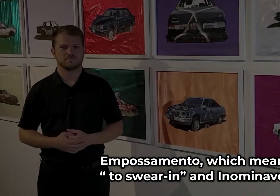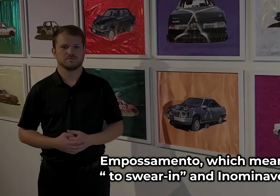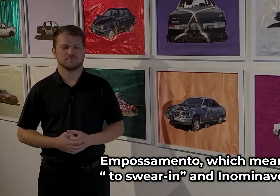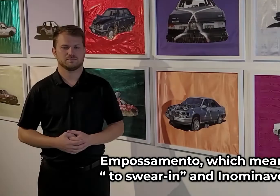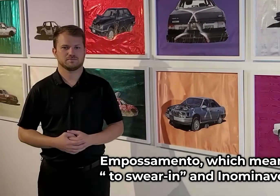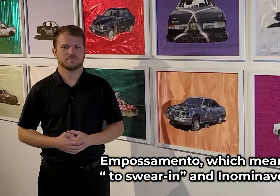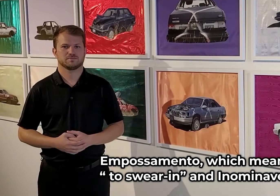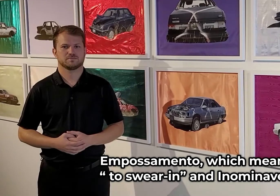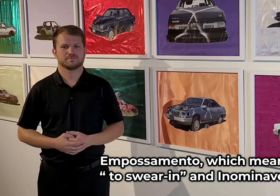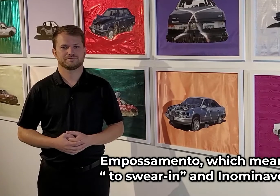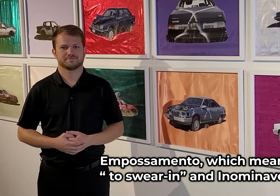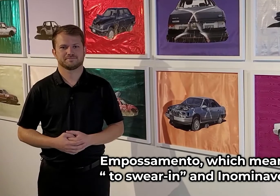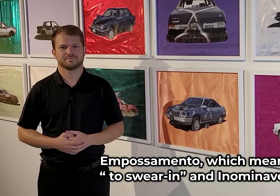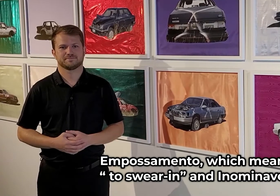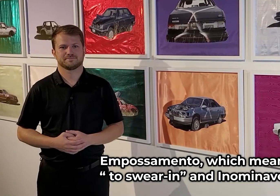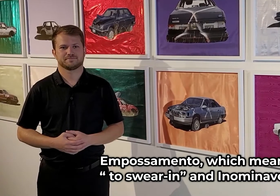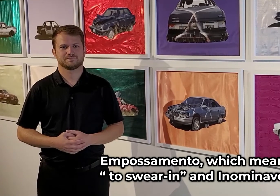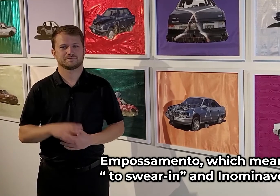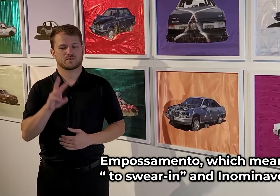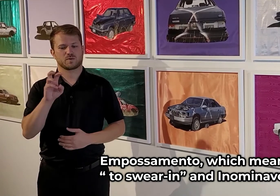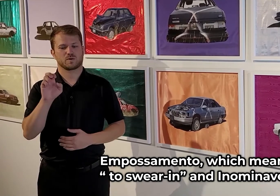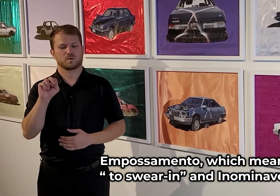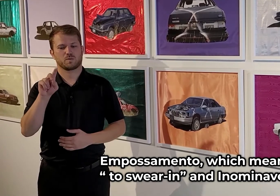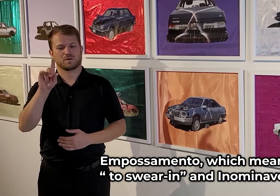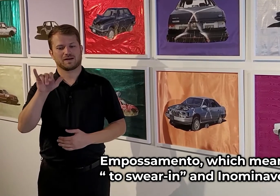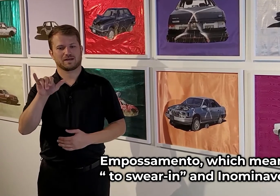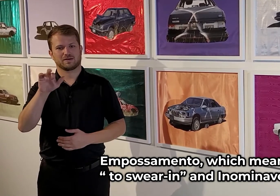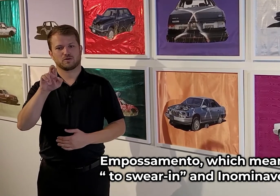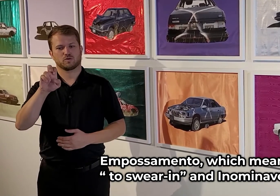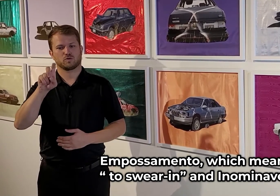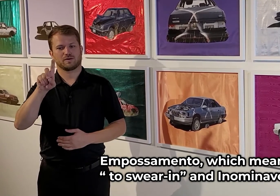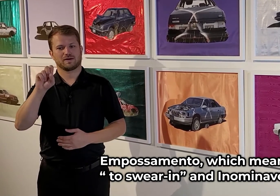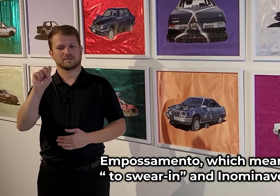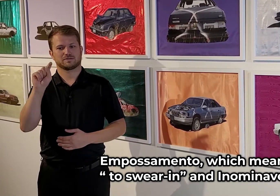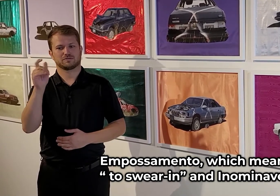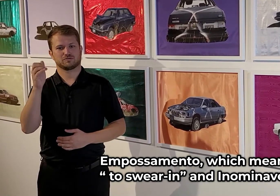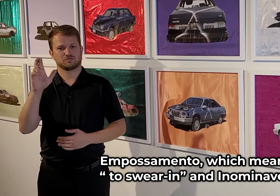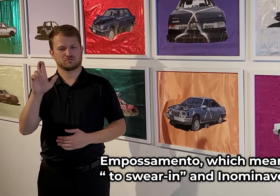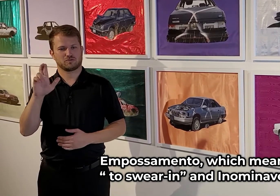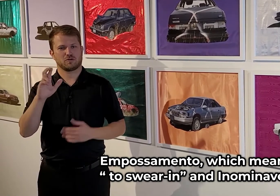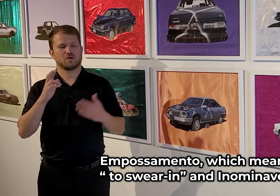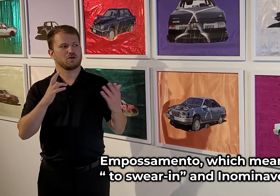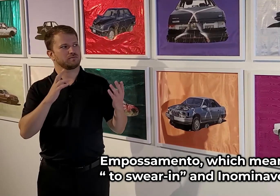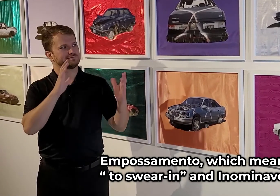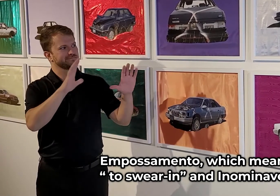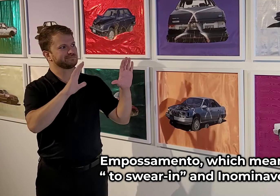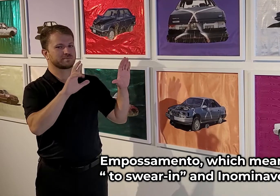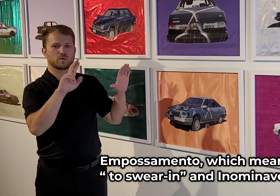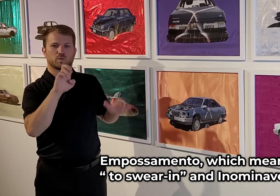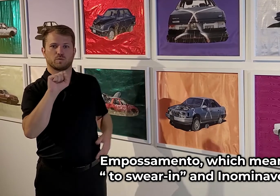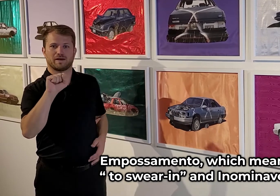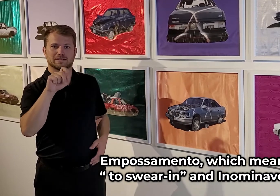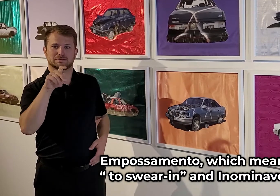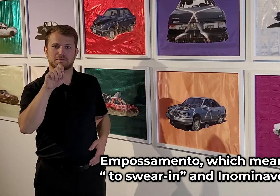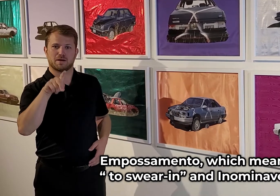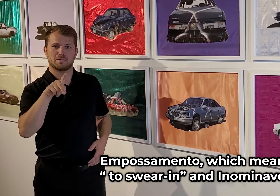Wendy Red Star's series Res Pop shows us cars found in the reservation backed by